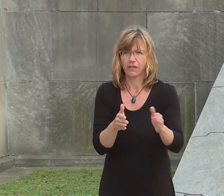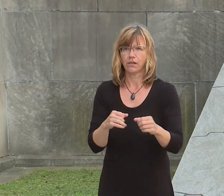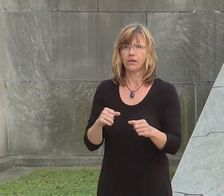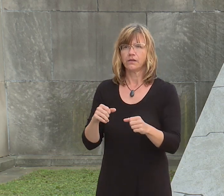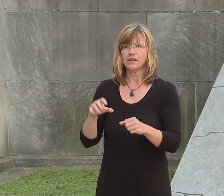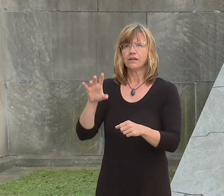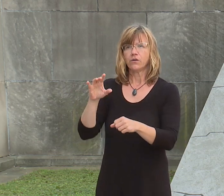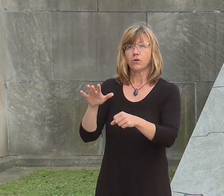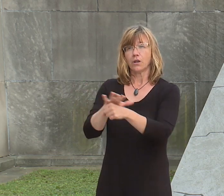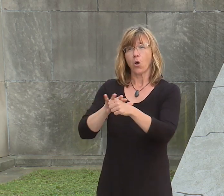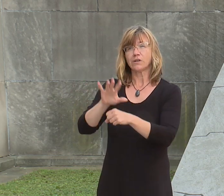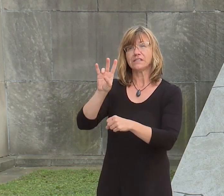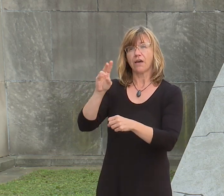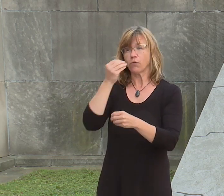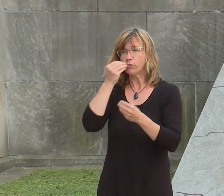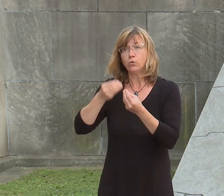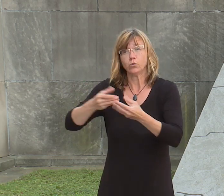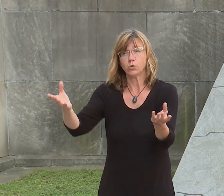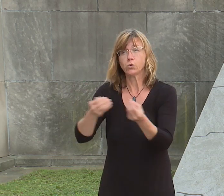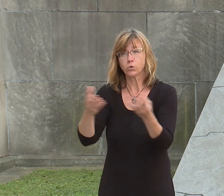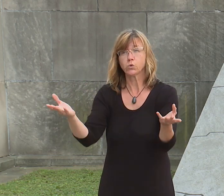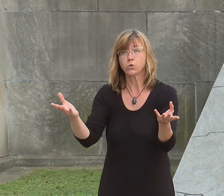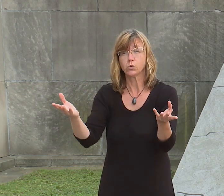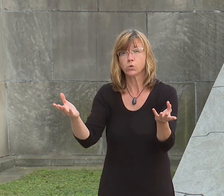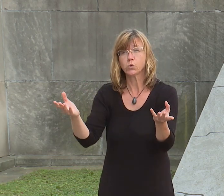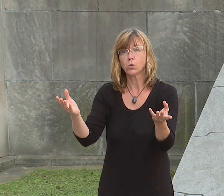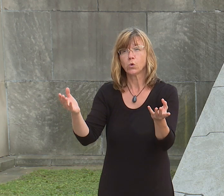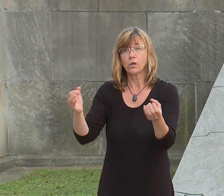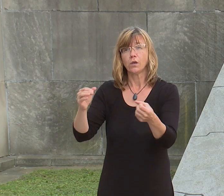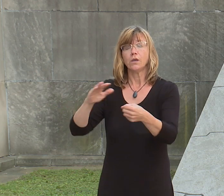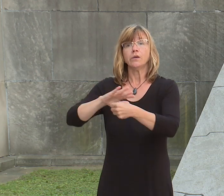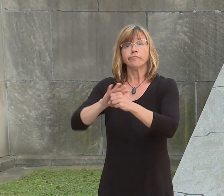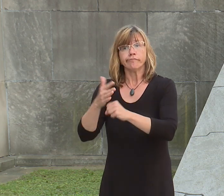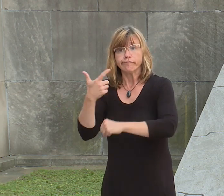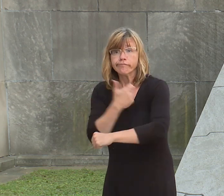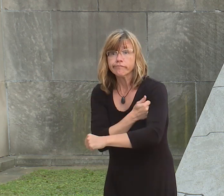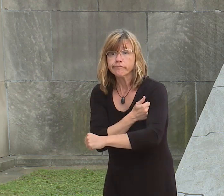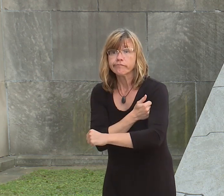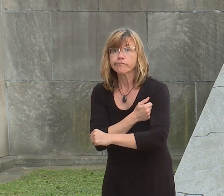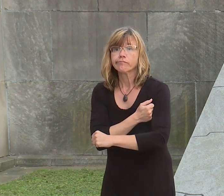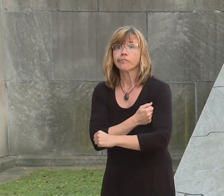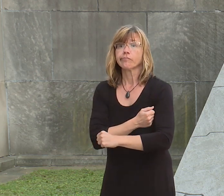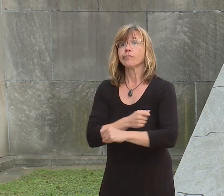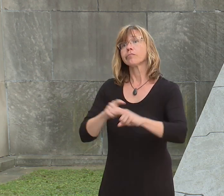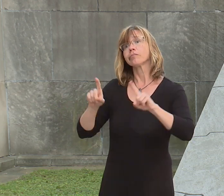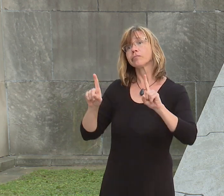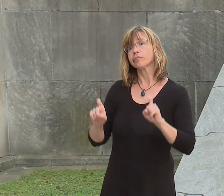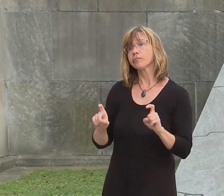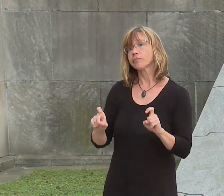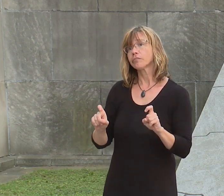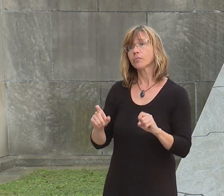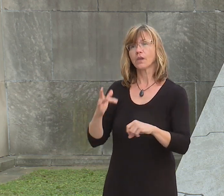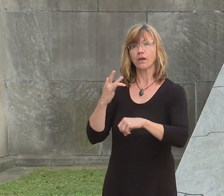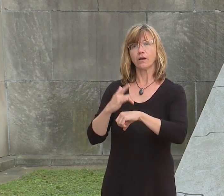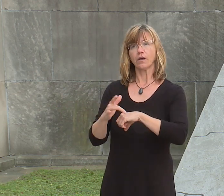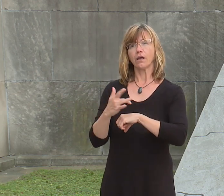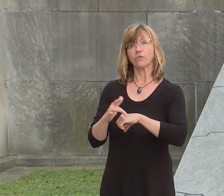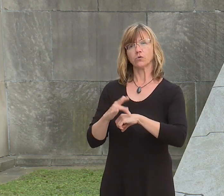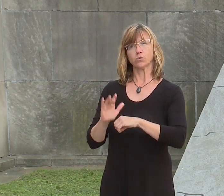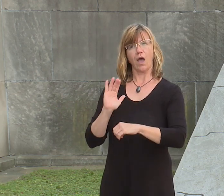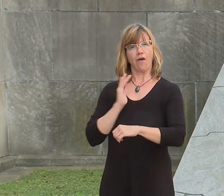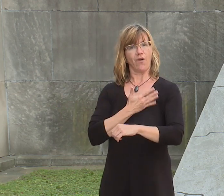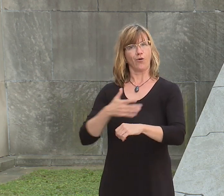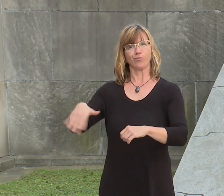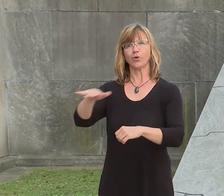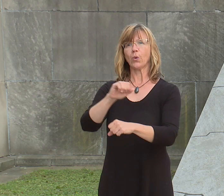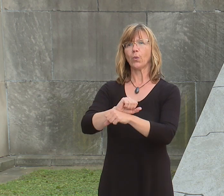distribution and COVID-19 tests and vaccinations where they were available to our hospitality workers. It's going to take the entire